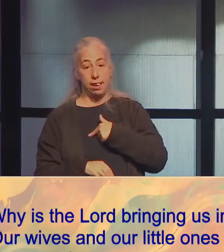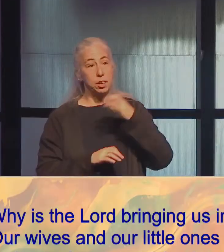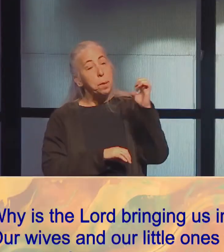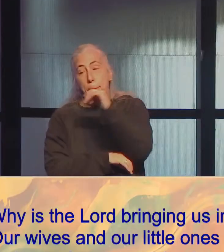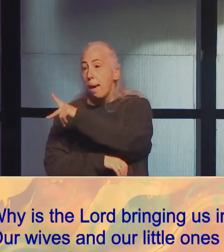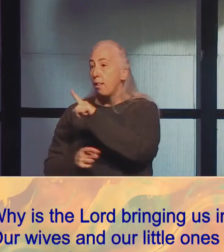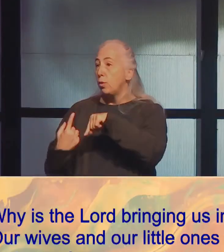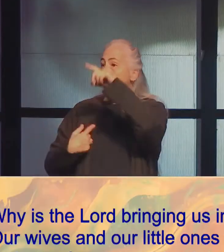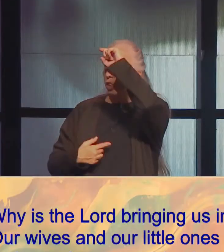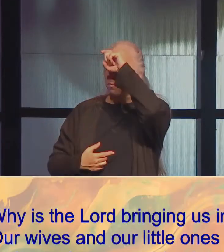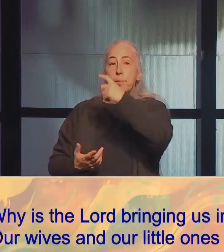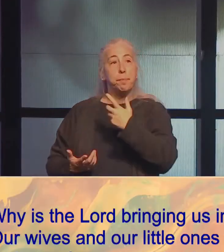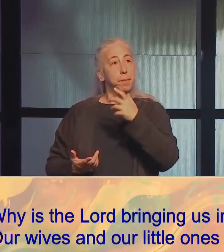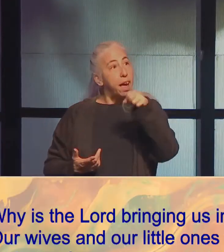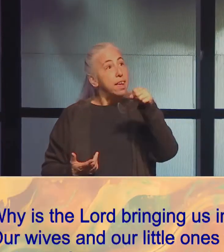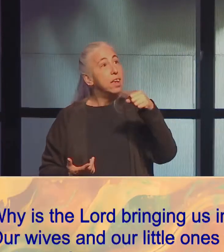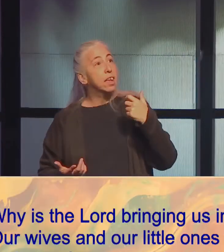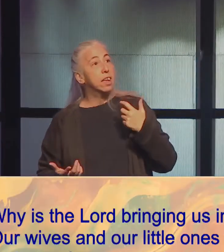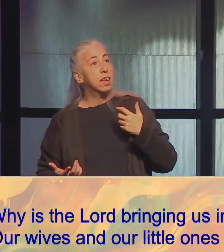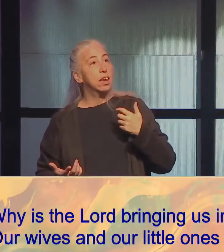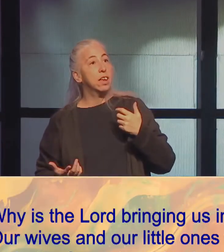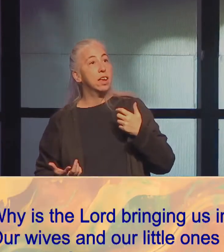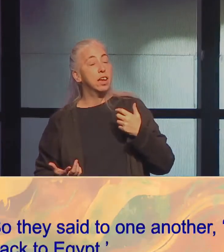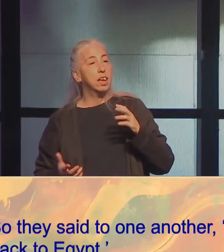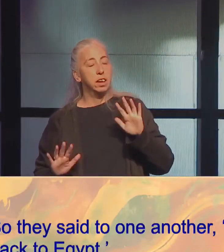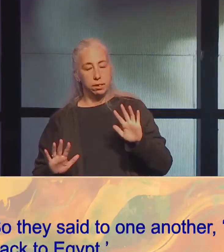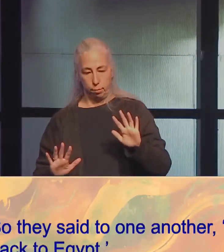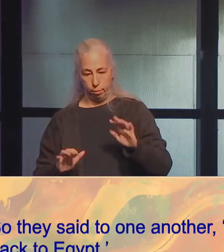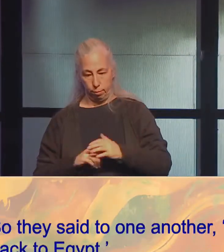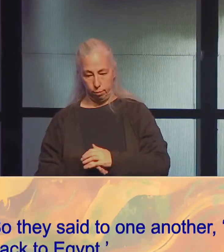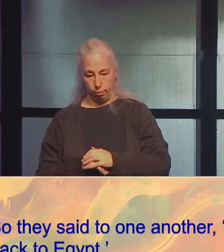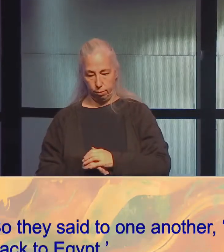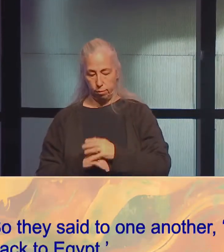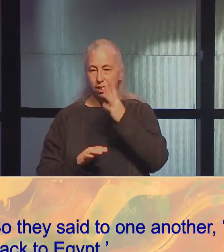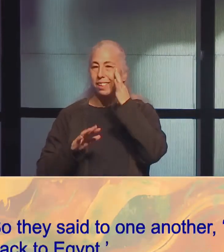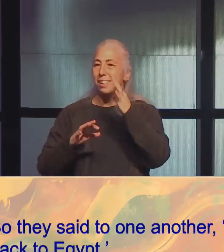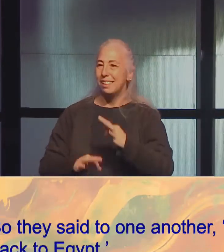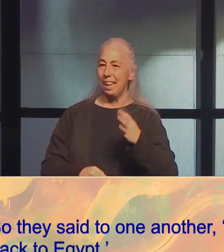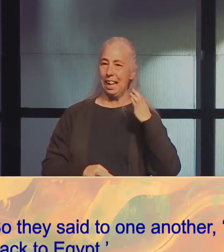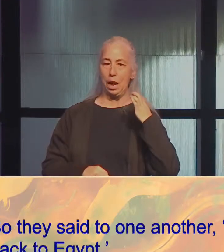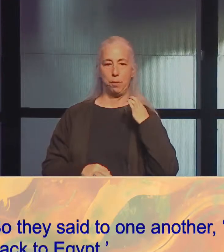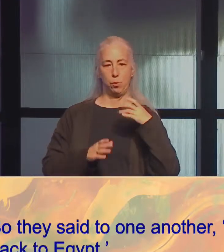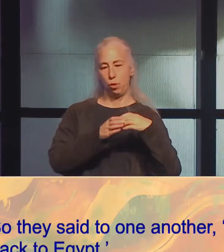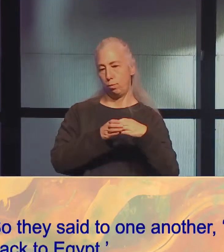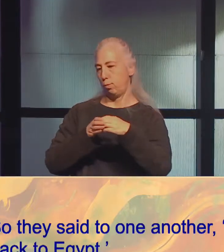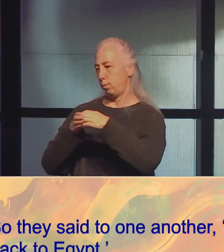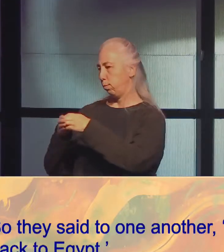back to Egypt? And they said, let's choose a captain and go back to Egypt.